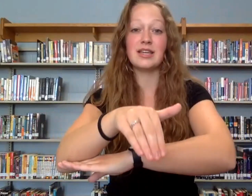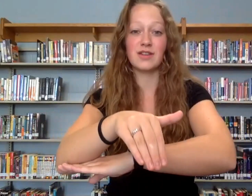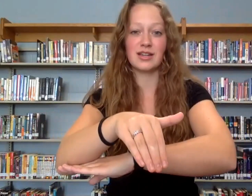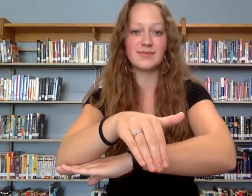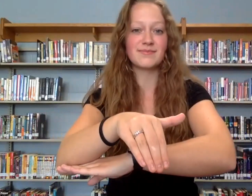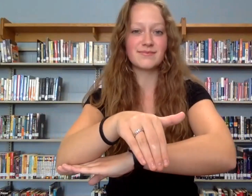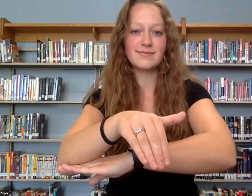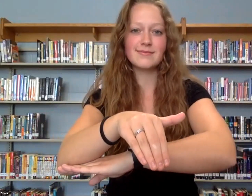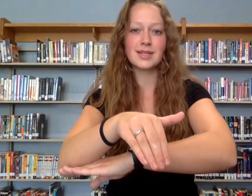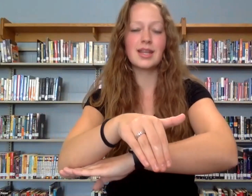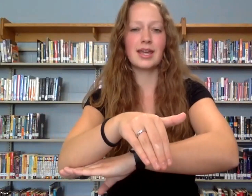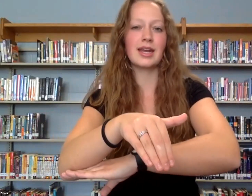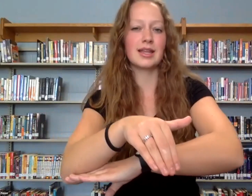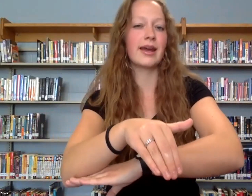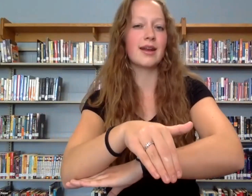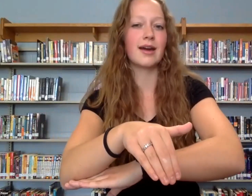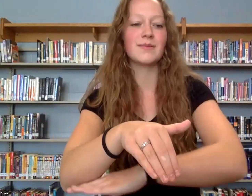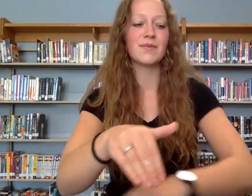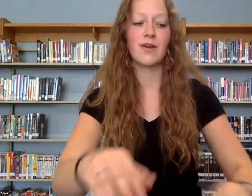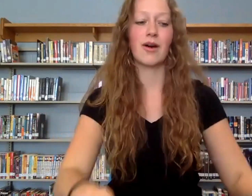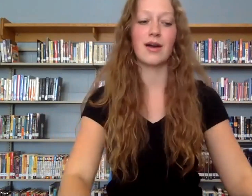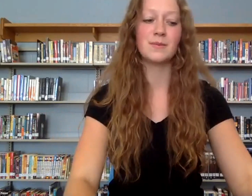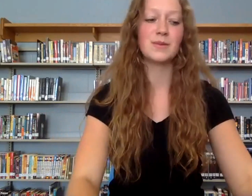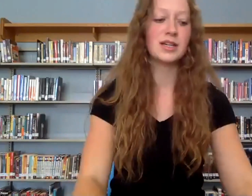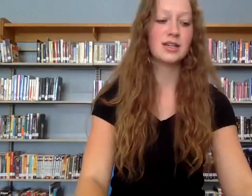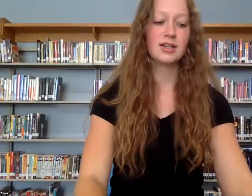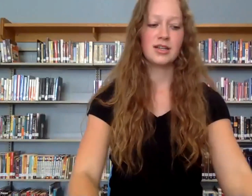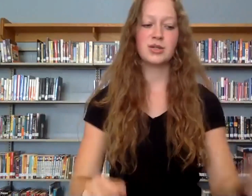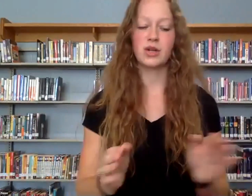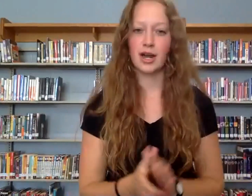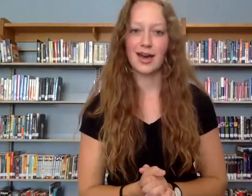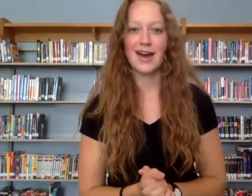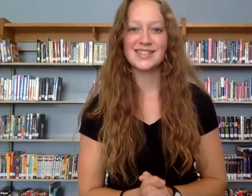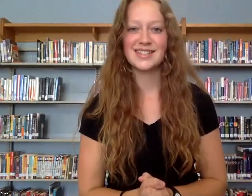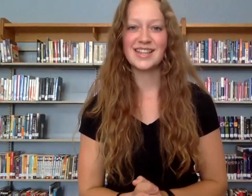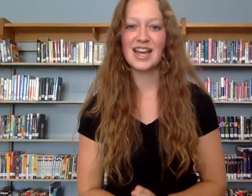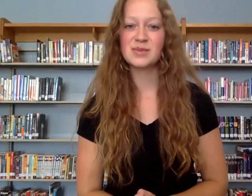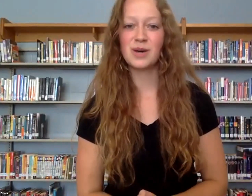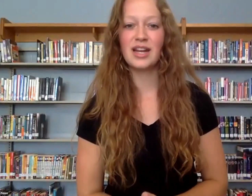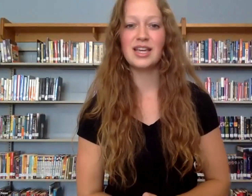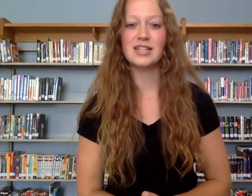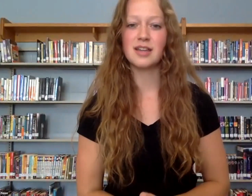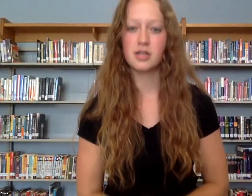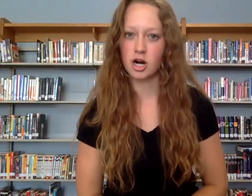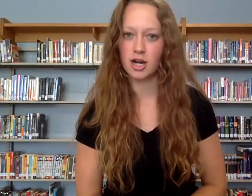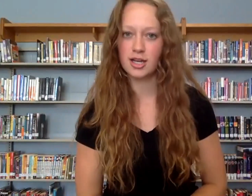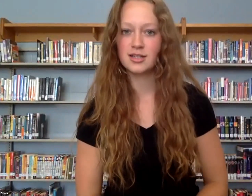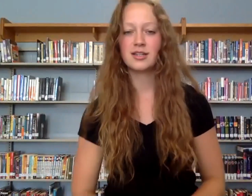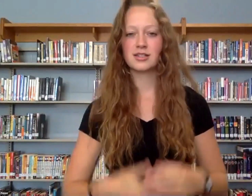evening, like getting late at night. Okay? You're doing great, guys. The next one is dark. So you